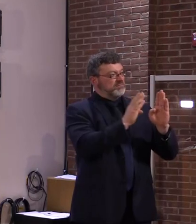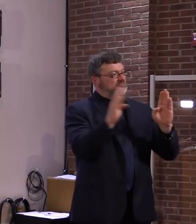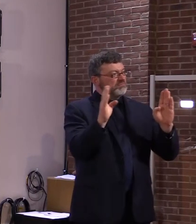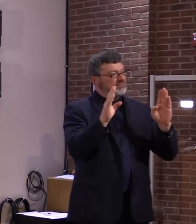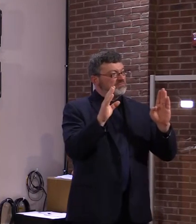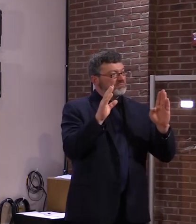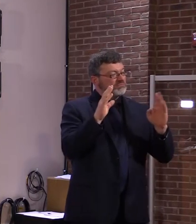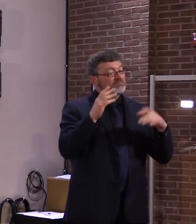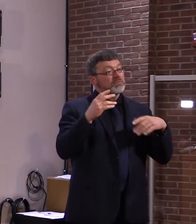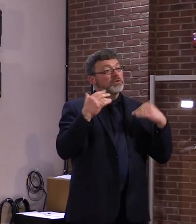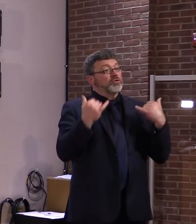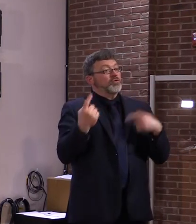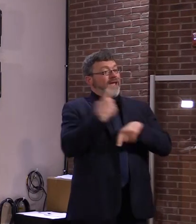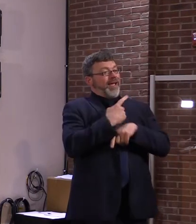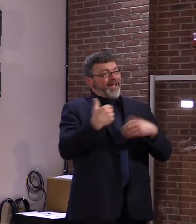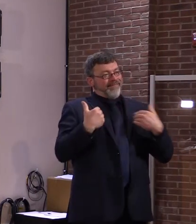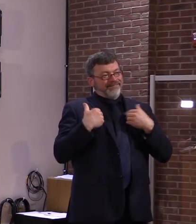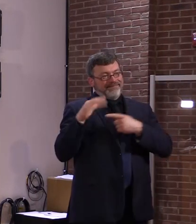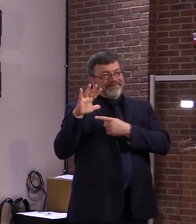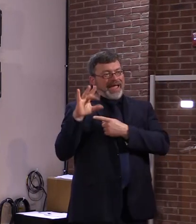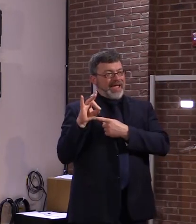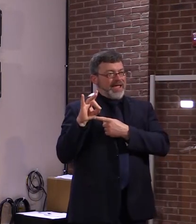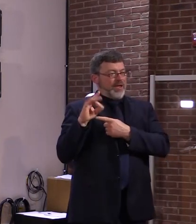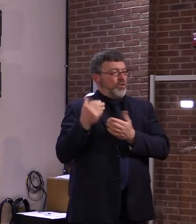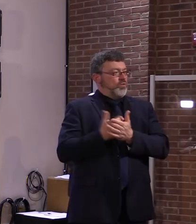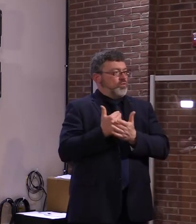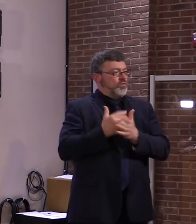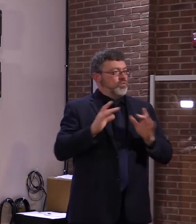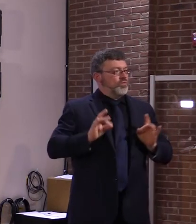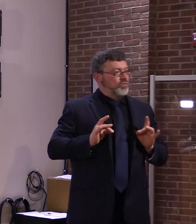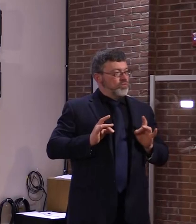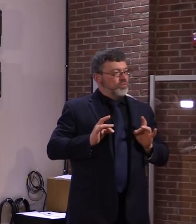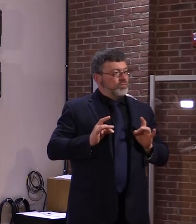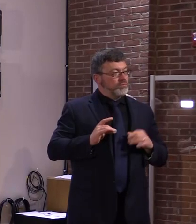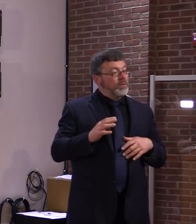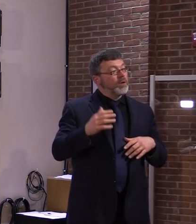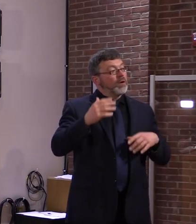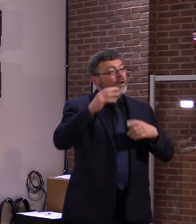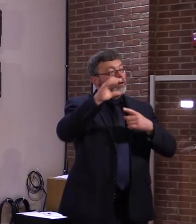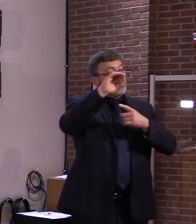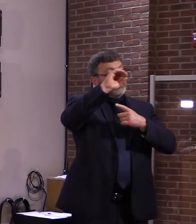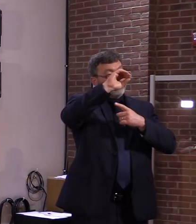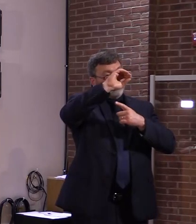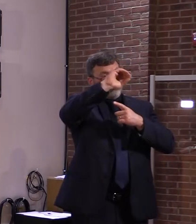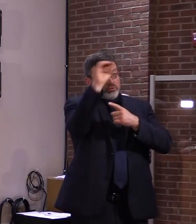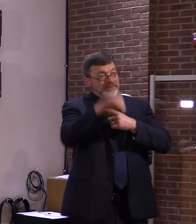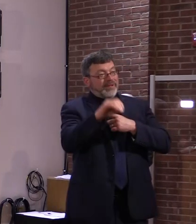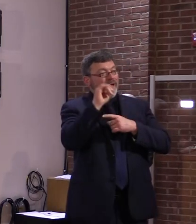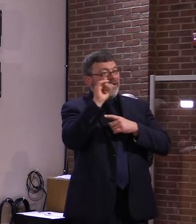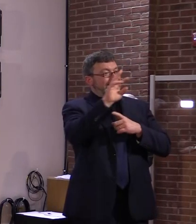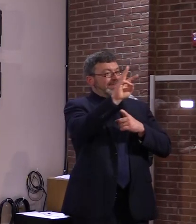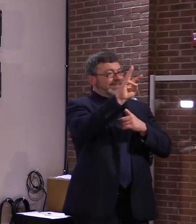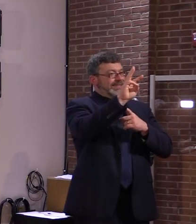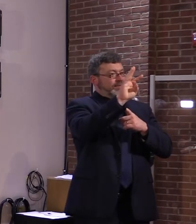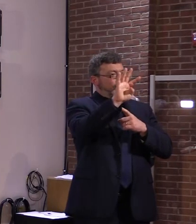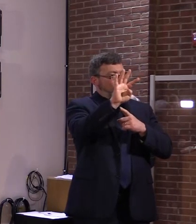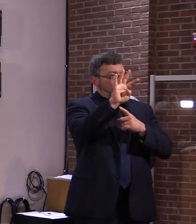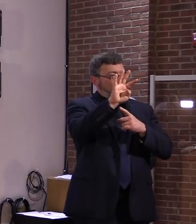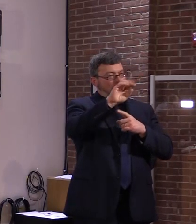rate of 74.7 per 100,000. The positivity remains at 1%.